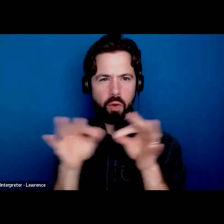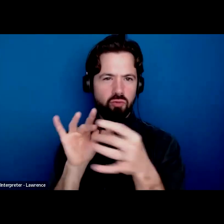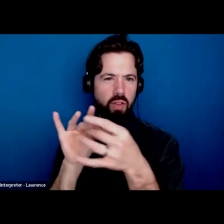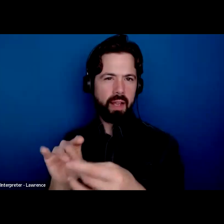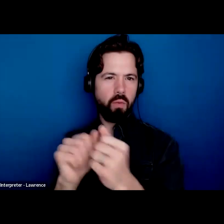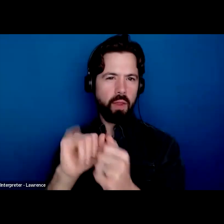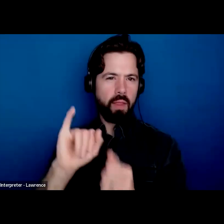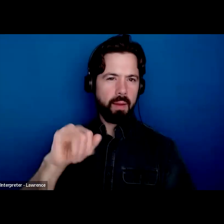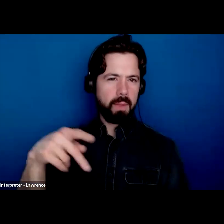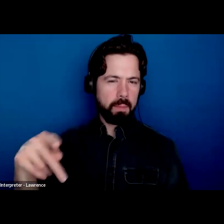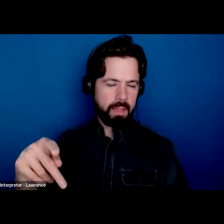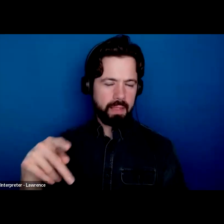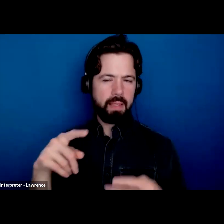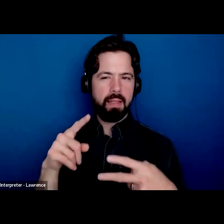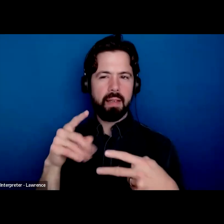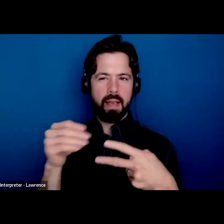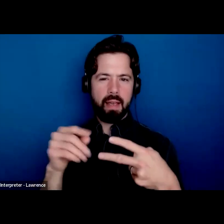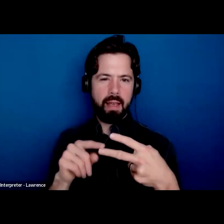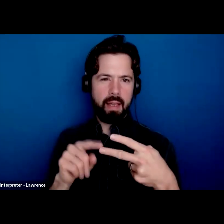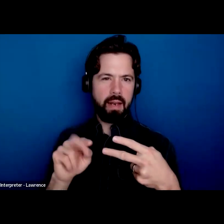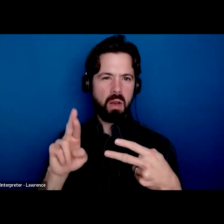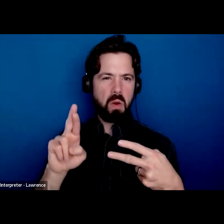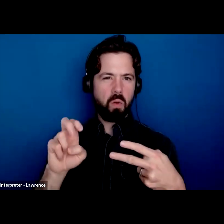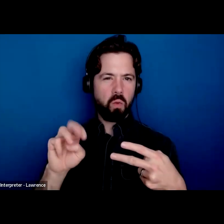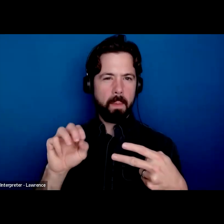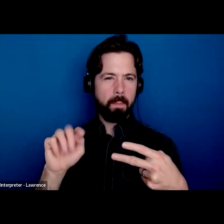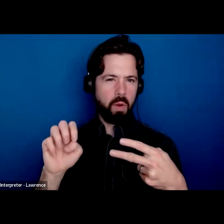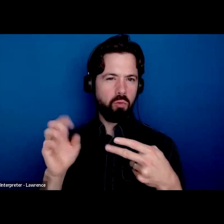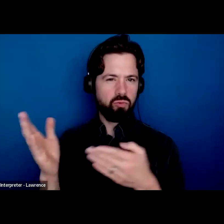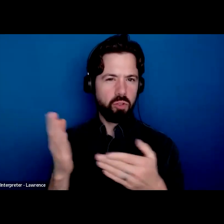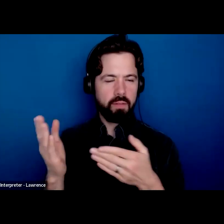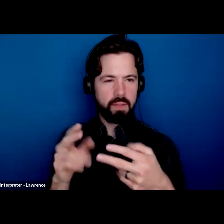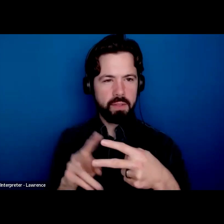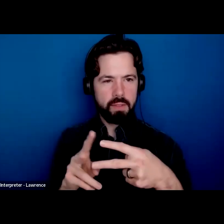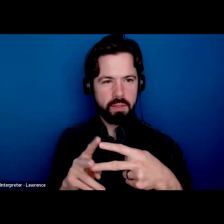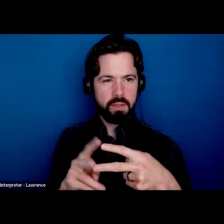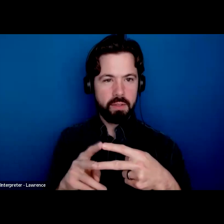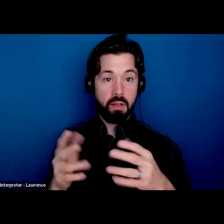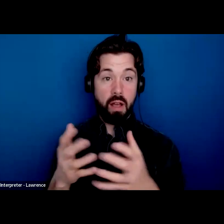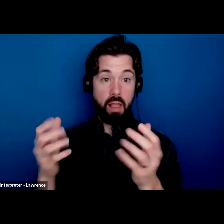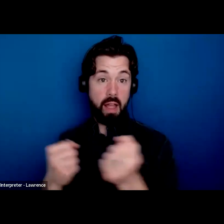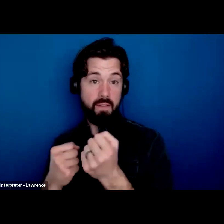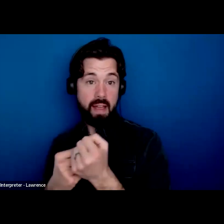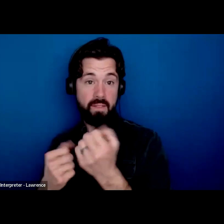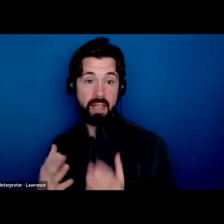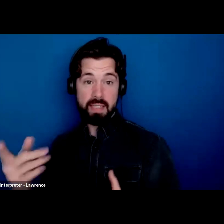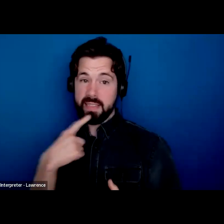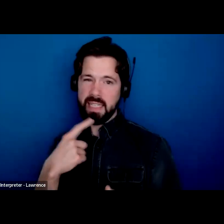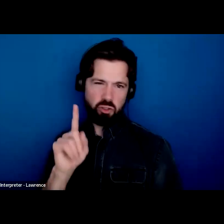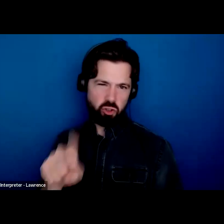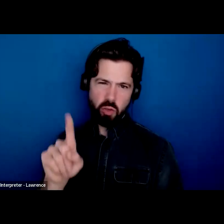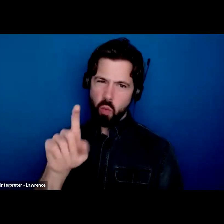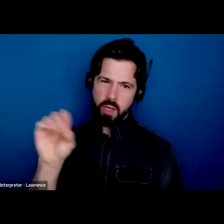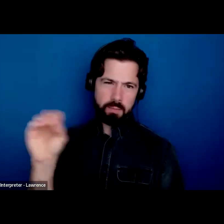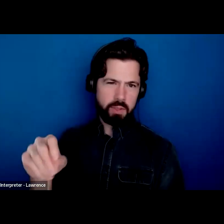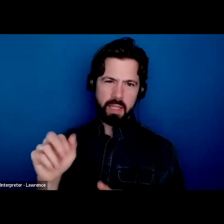IPP and remote services. So there was a lot of advocates that said everything should be purely remote,